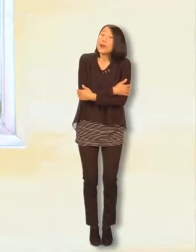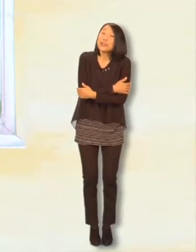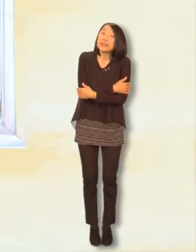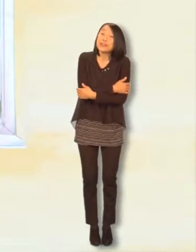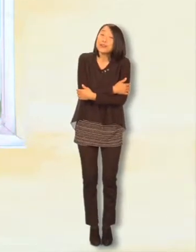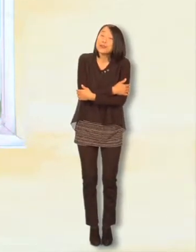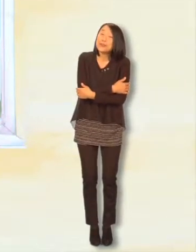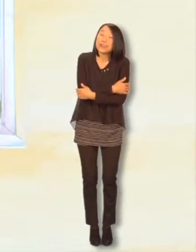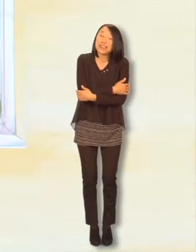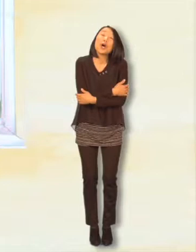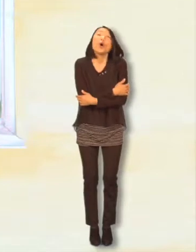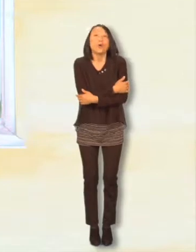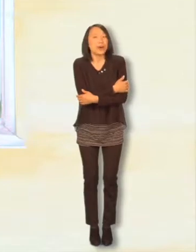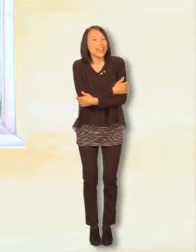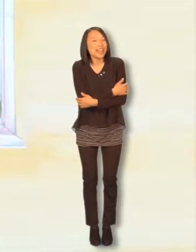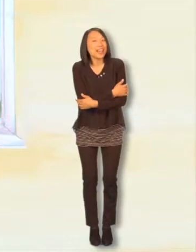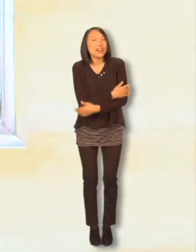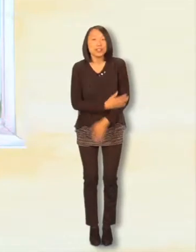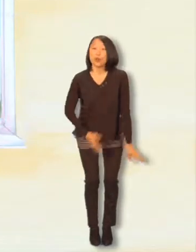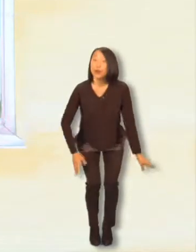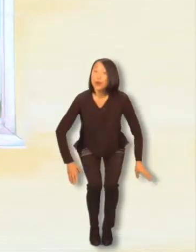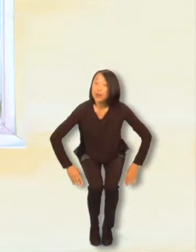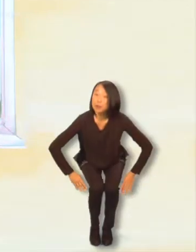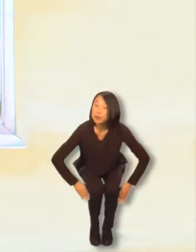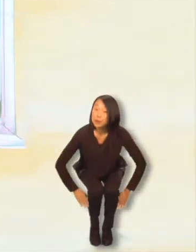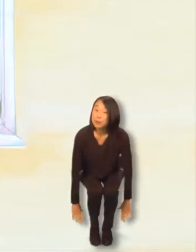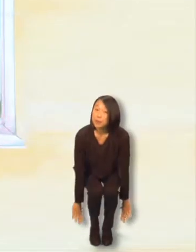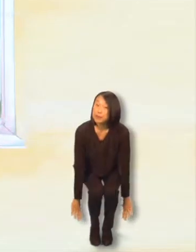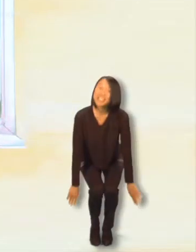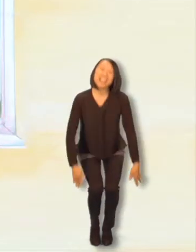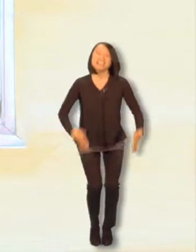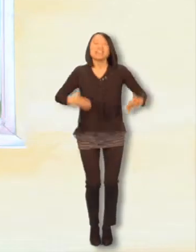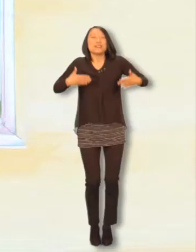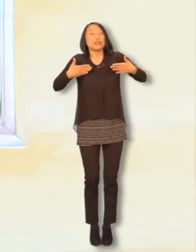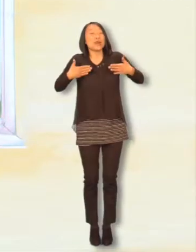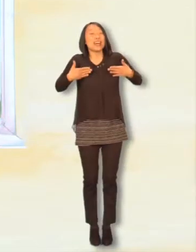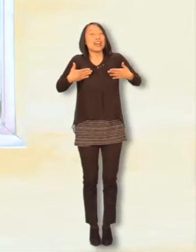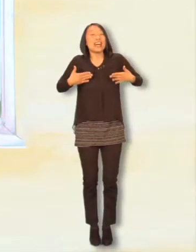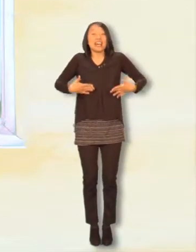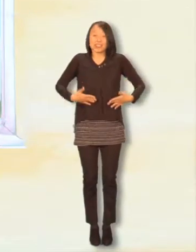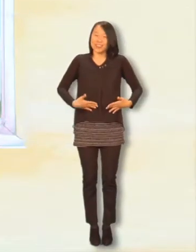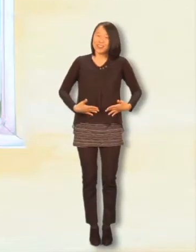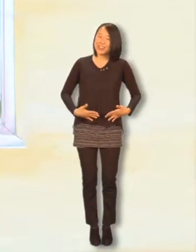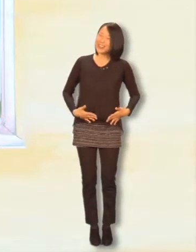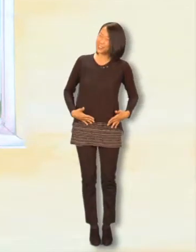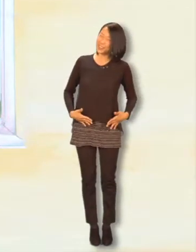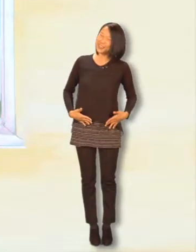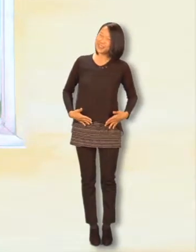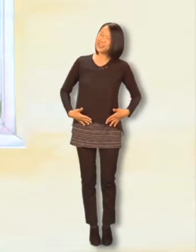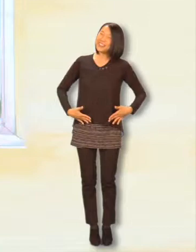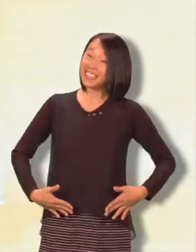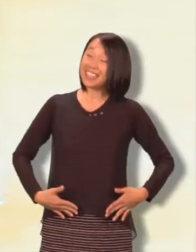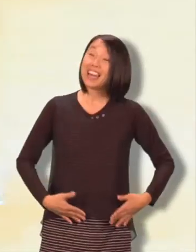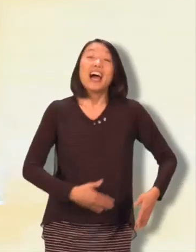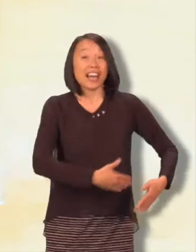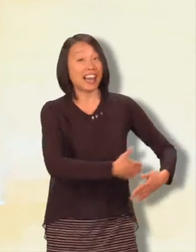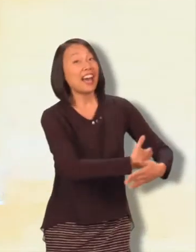you. Wear your blue boots and your sweater too. I have